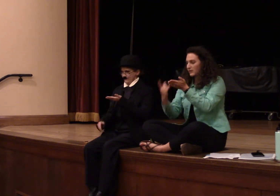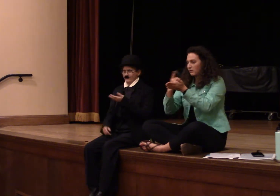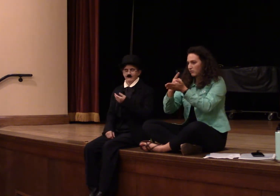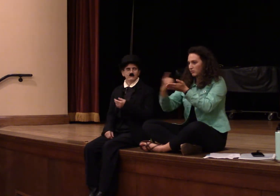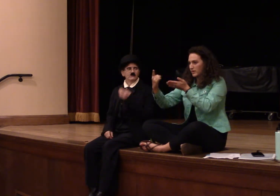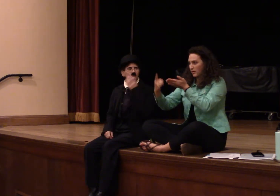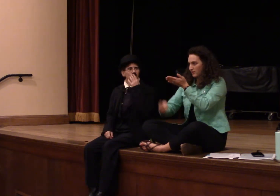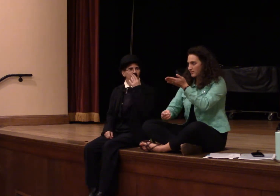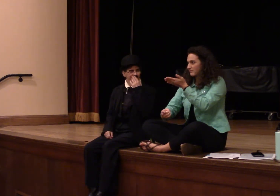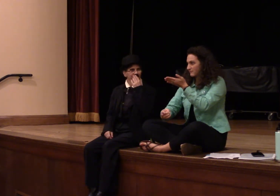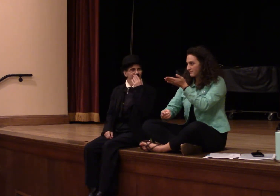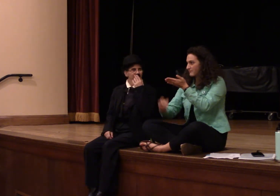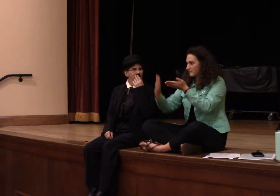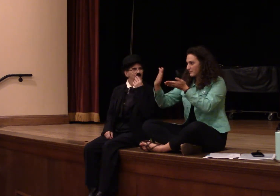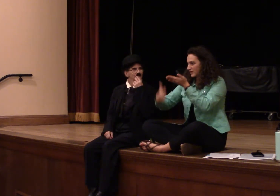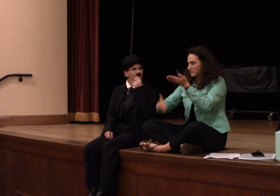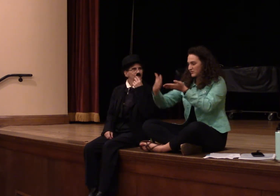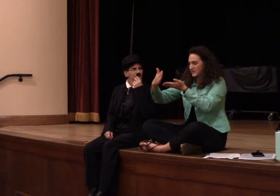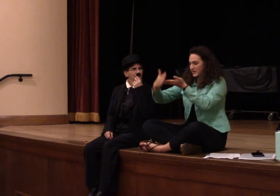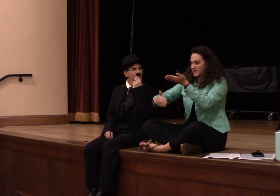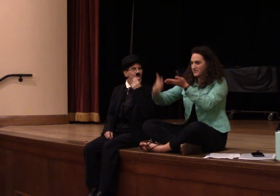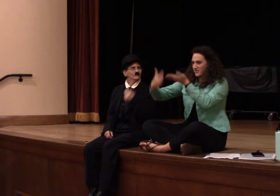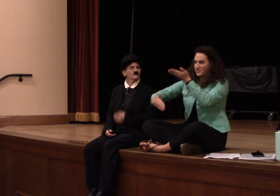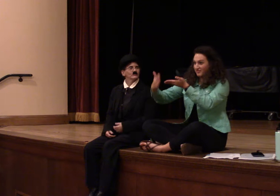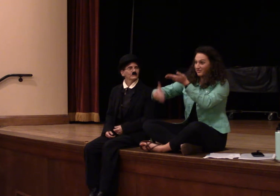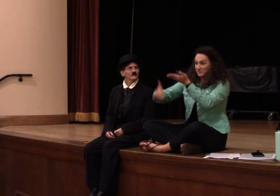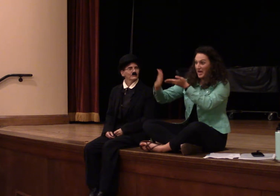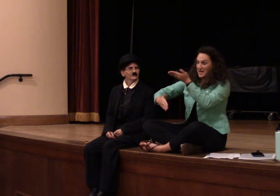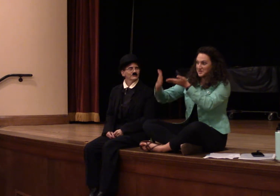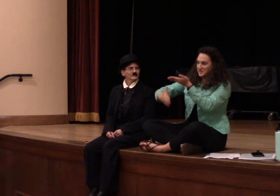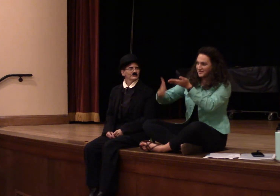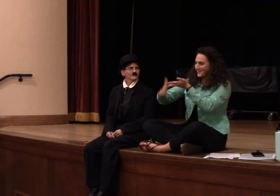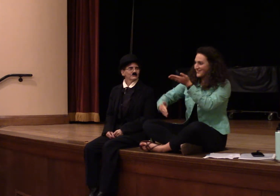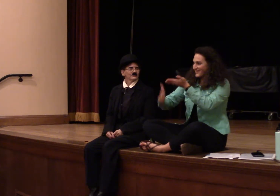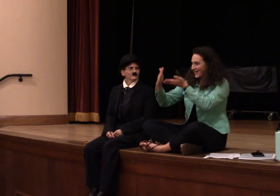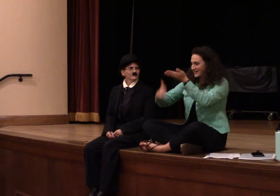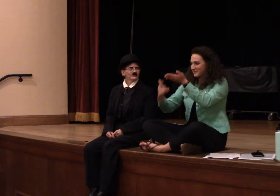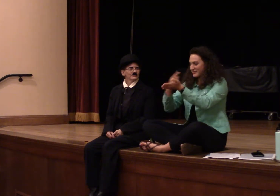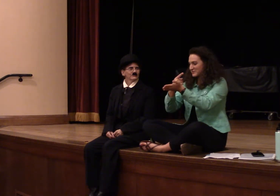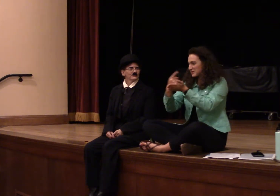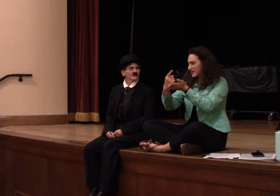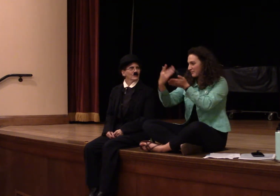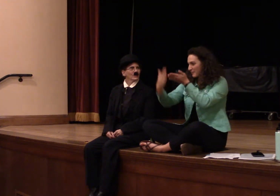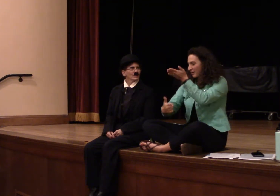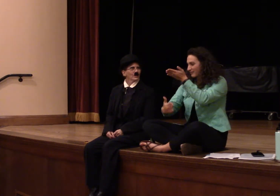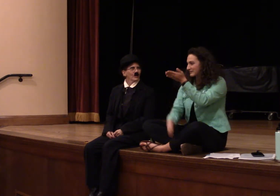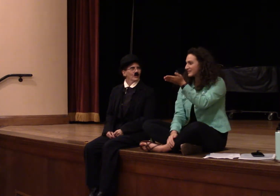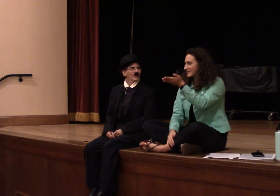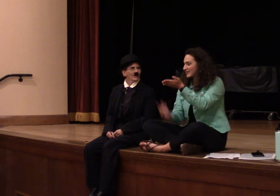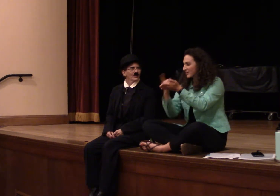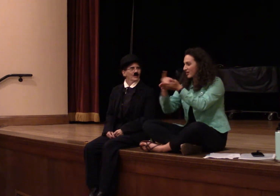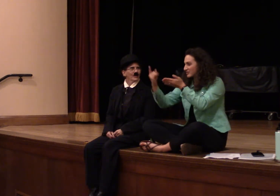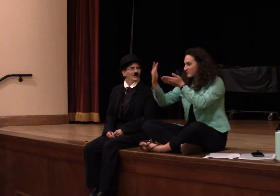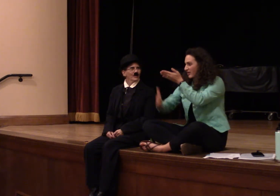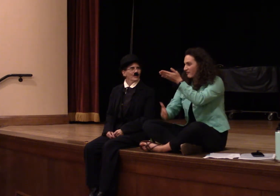Or weekend. Yep, so it's like the end. End of this week. Cuts right off the